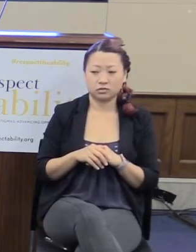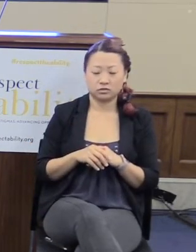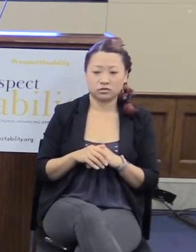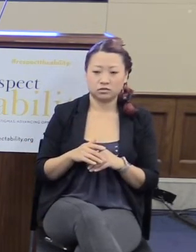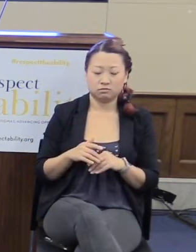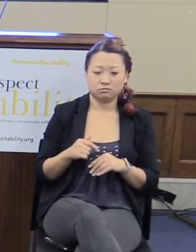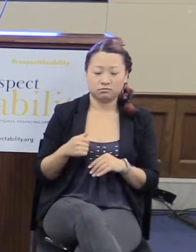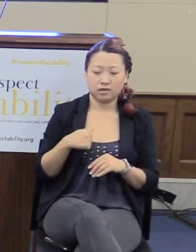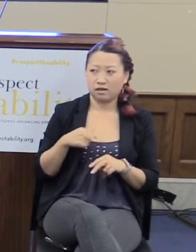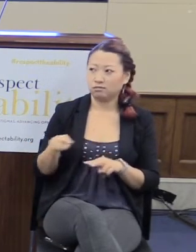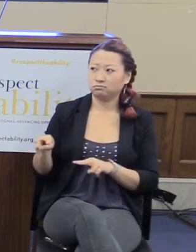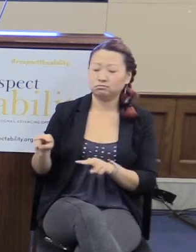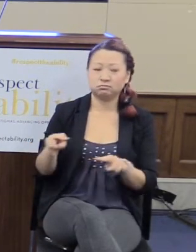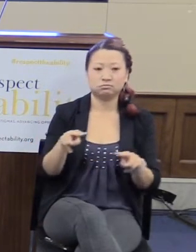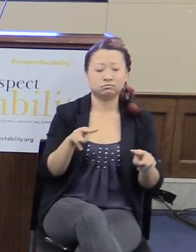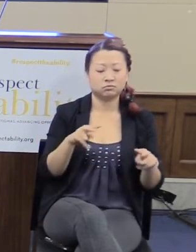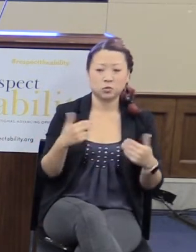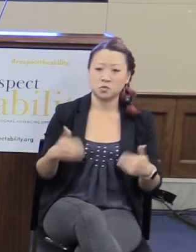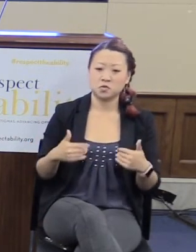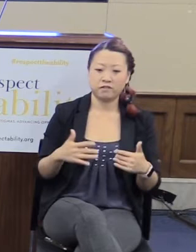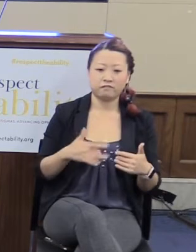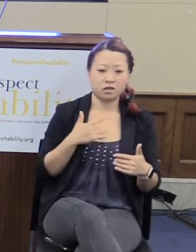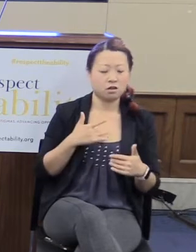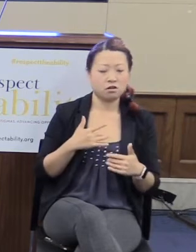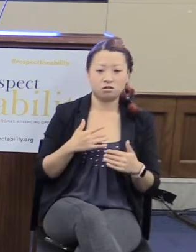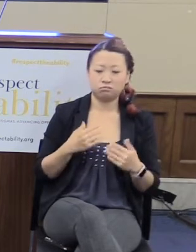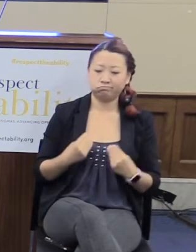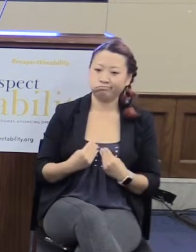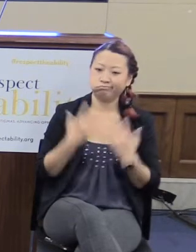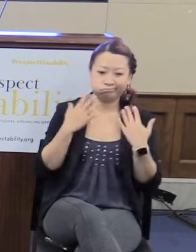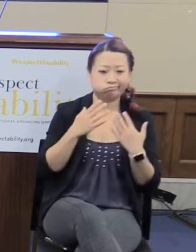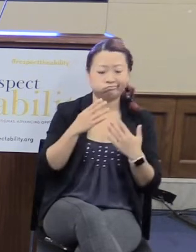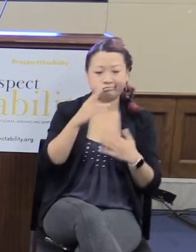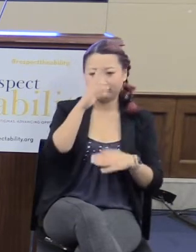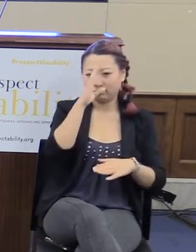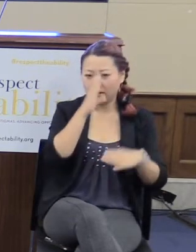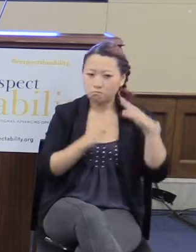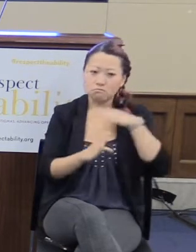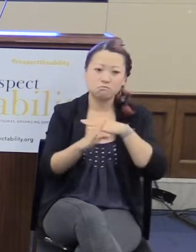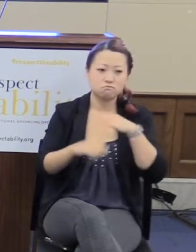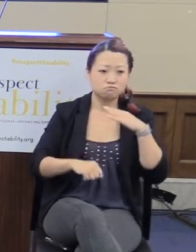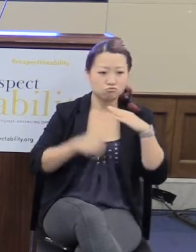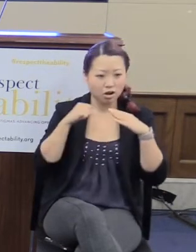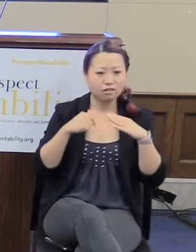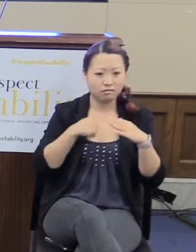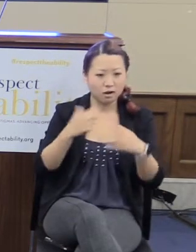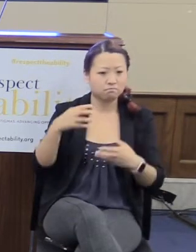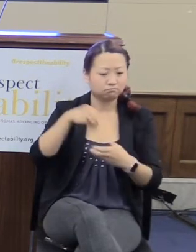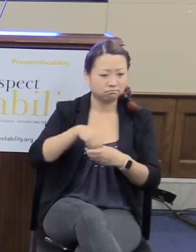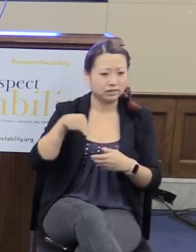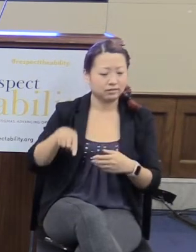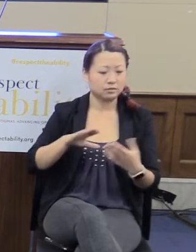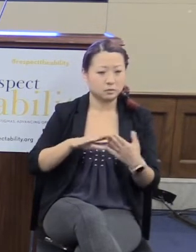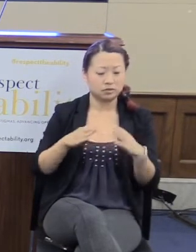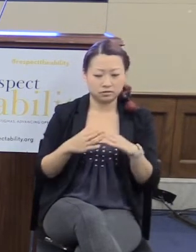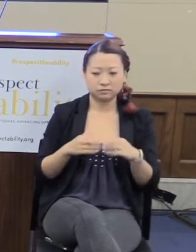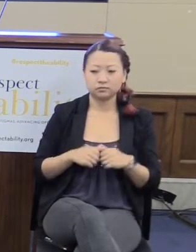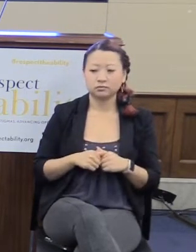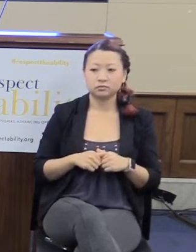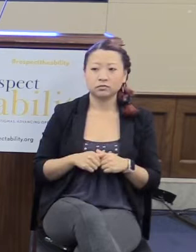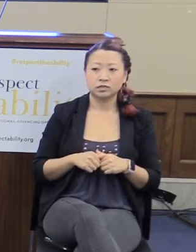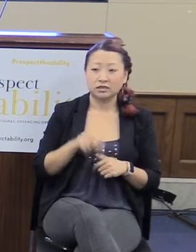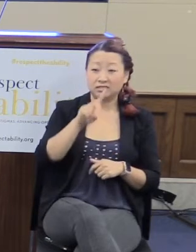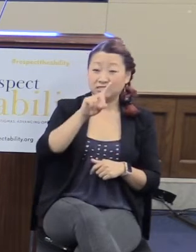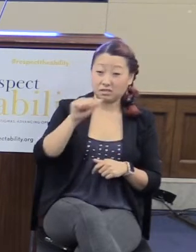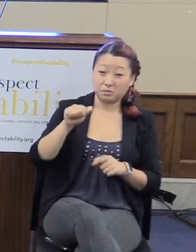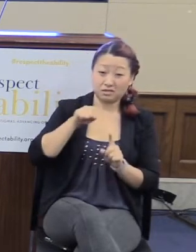so humble and so proud of being part of this community. The other thing that disability has